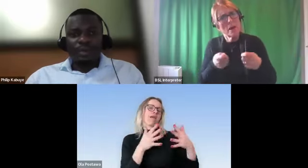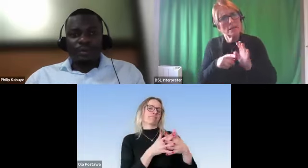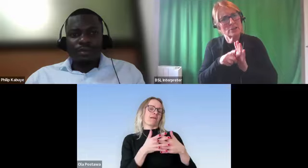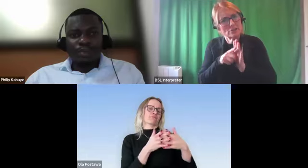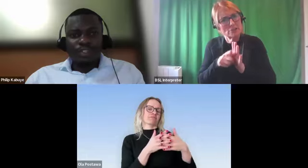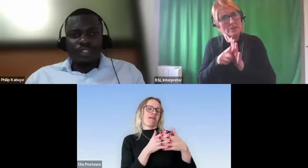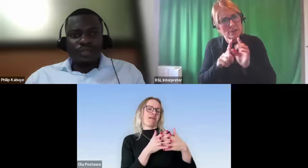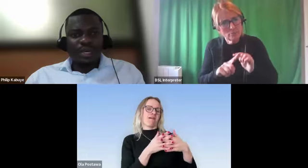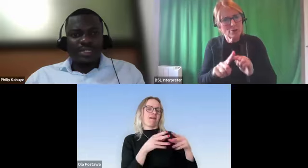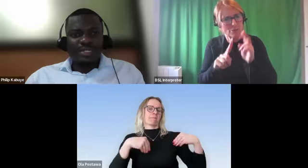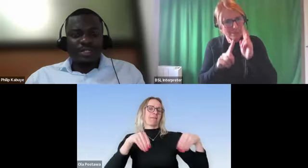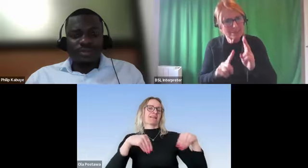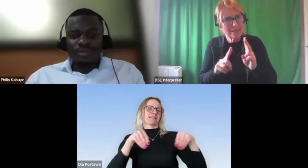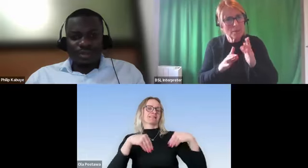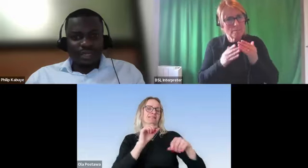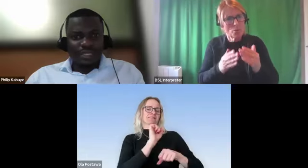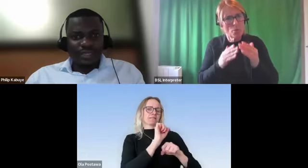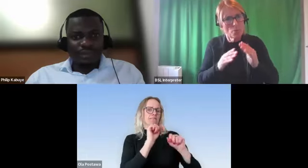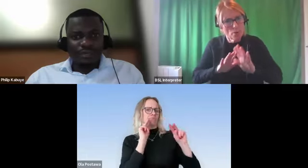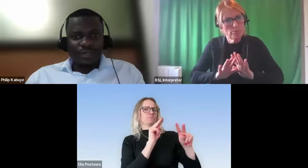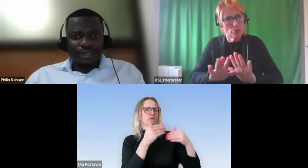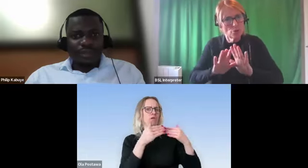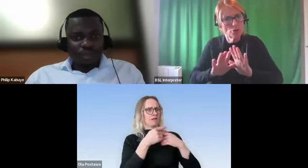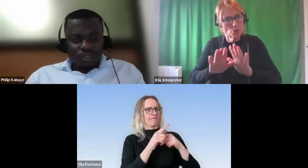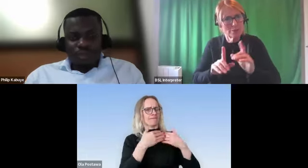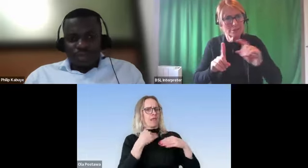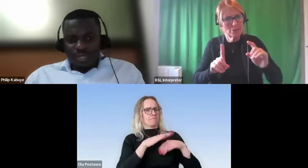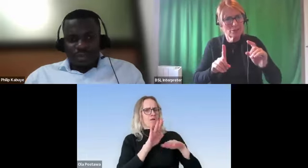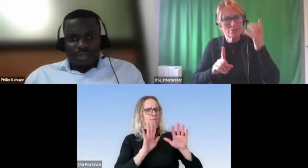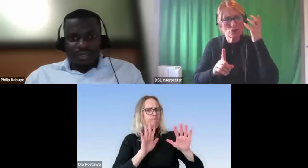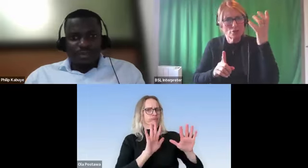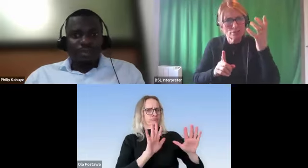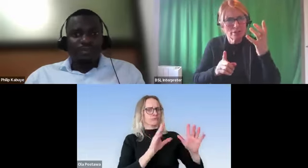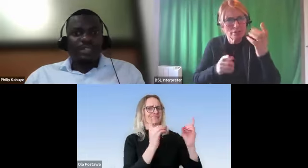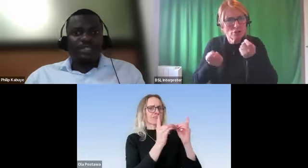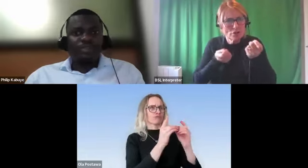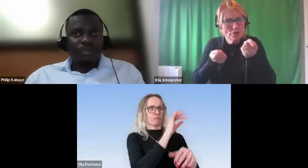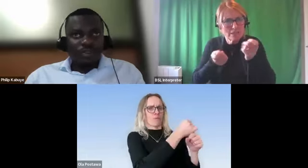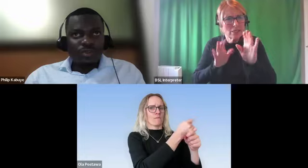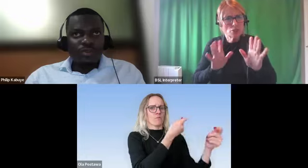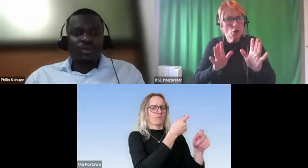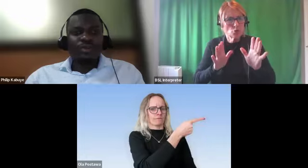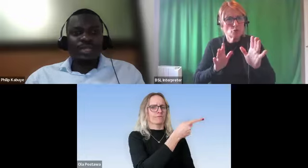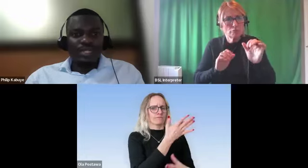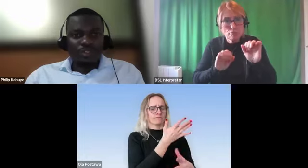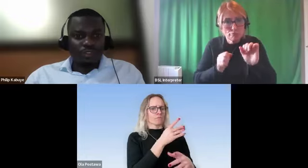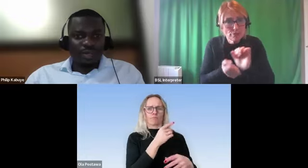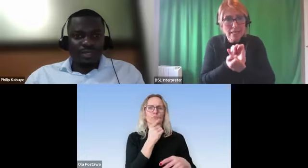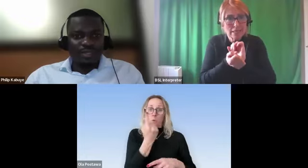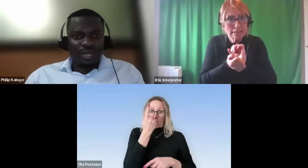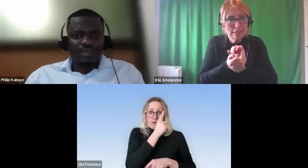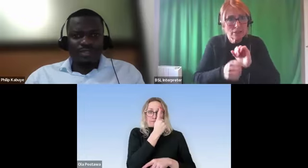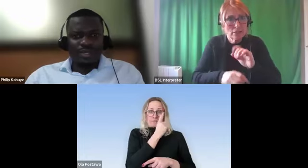a growing push towards digital sovereignty, not to protect rights, but to control the